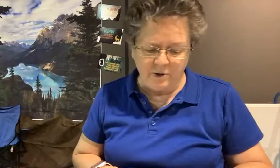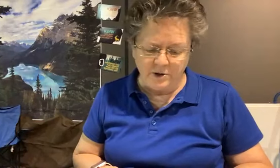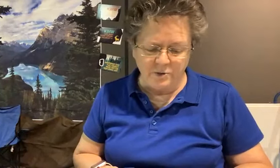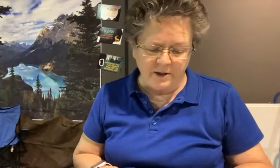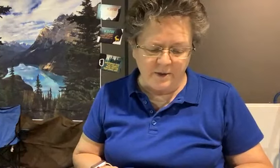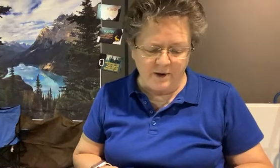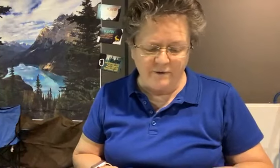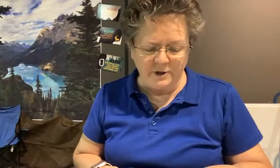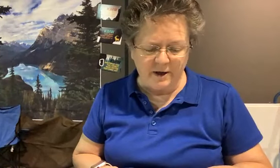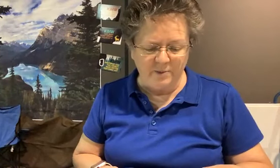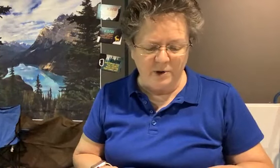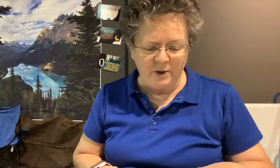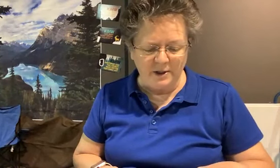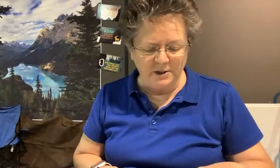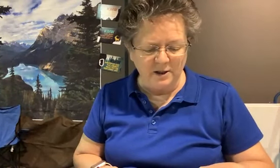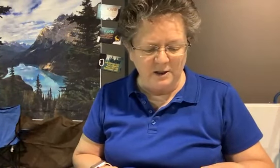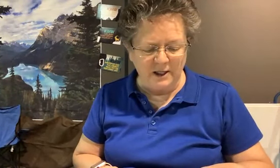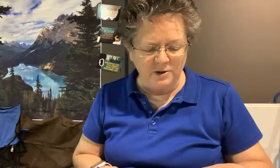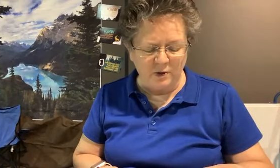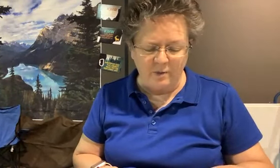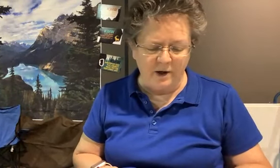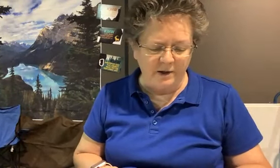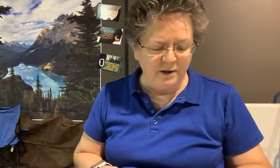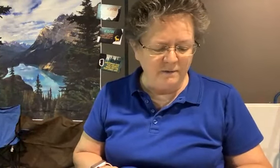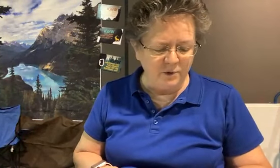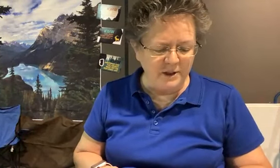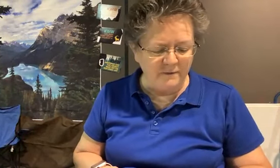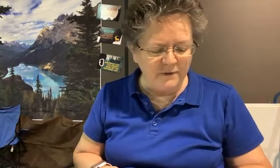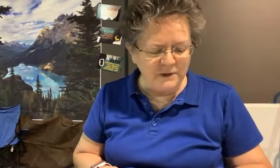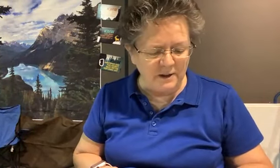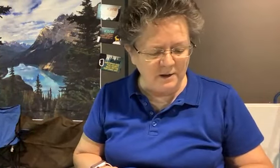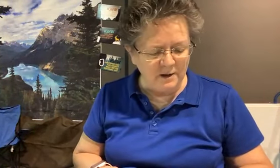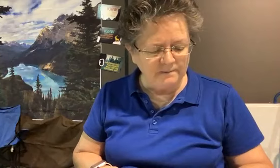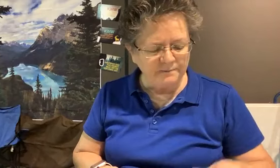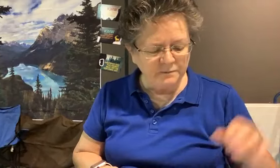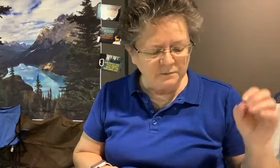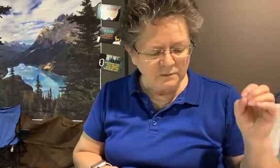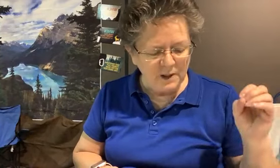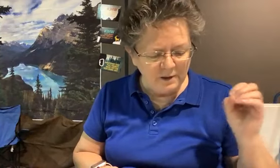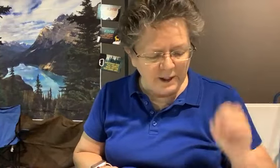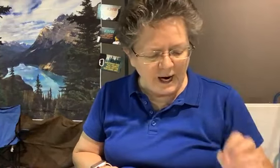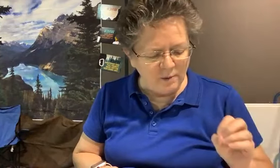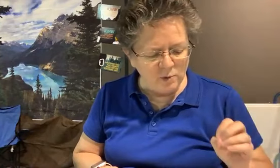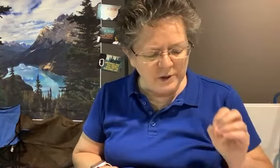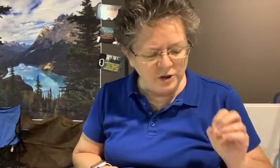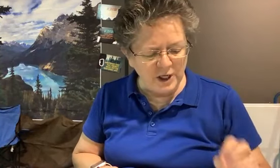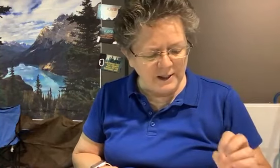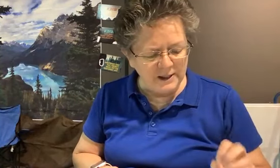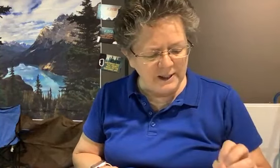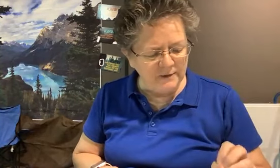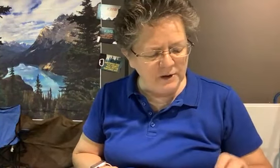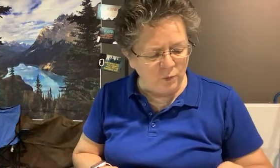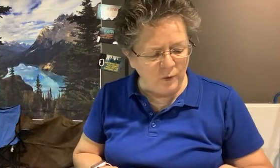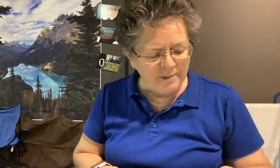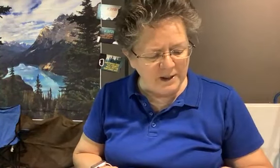want to just write that reference down. I'm going to read it. 2 Kings 21, 14 and 15. Then I will reject even the remnant